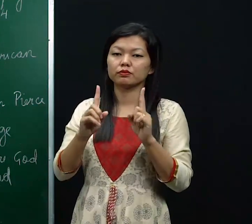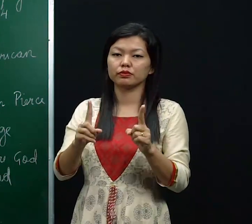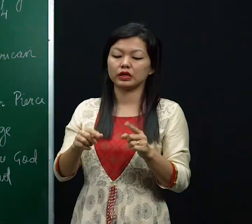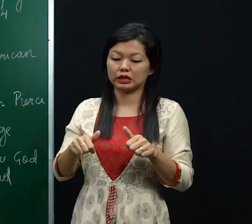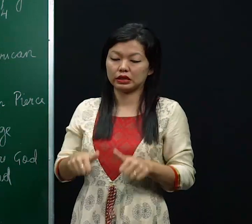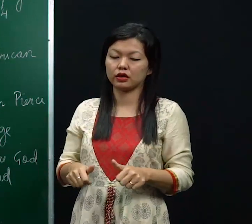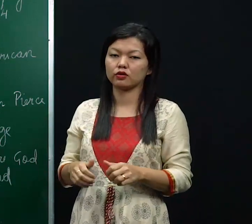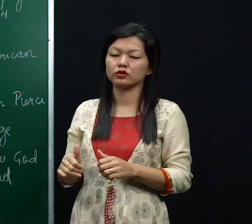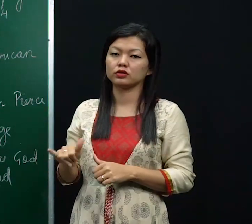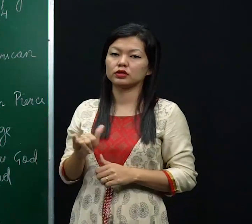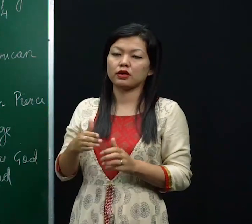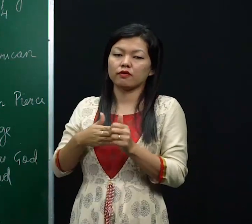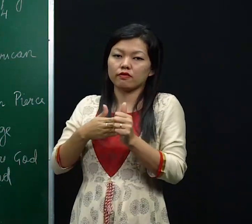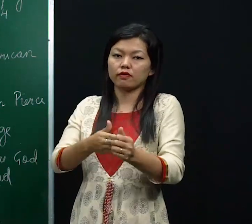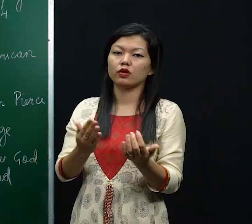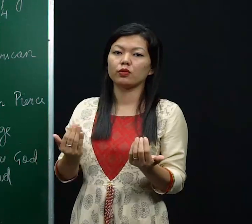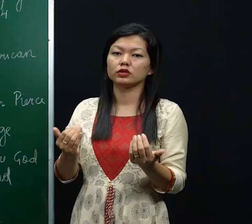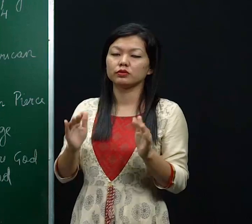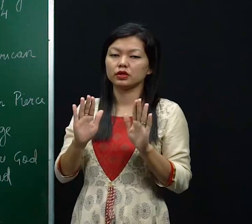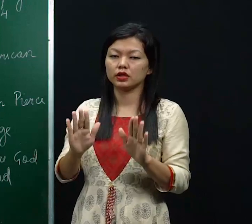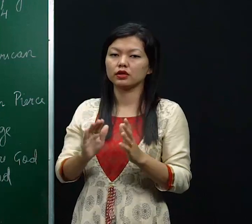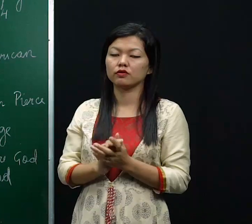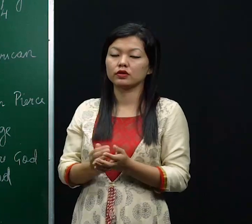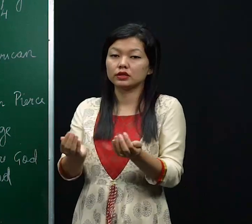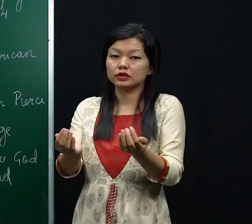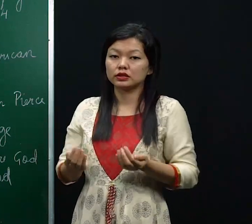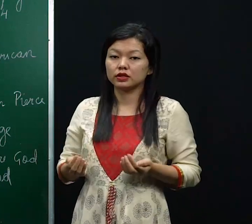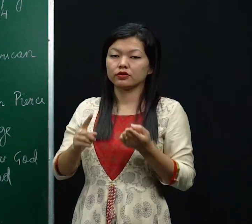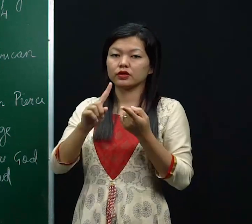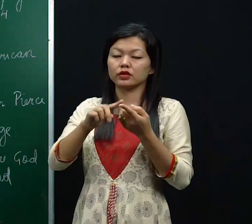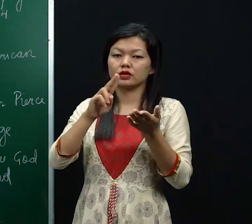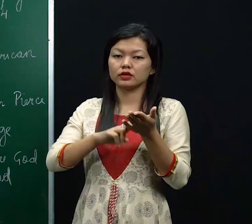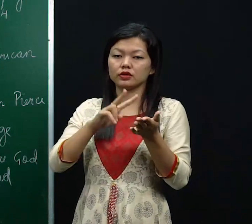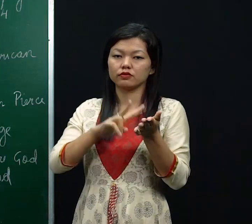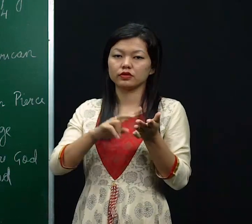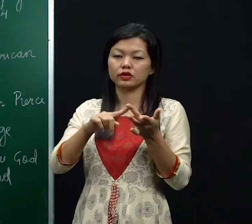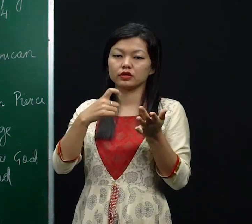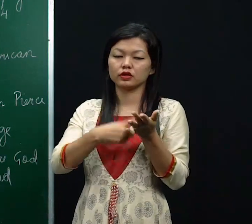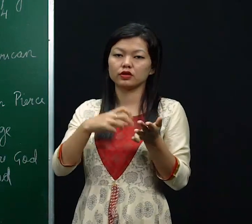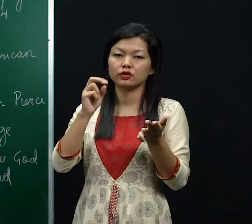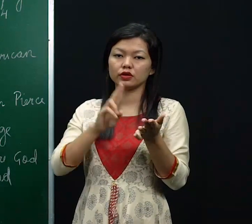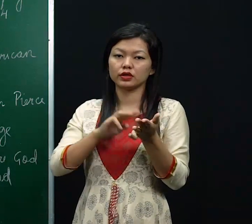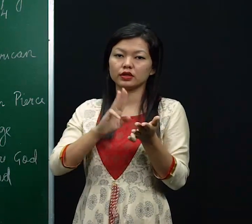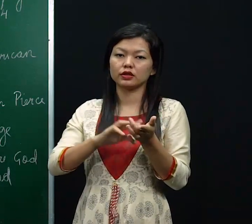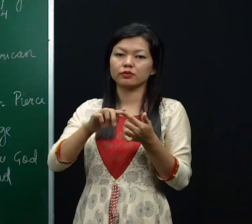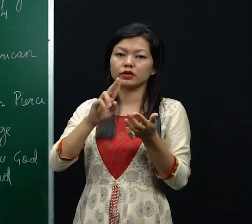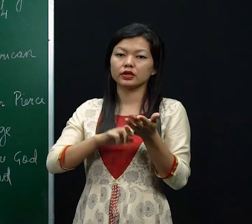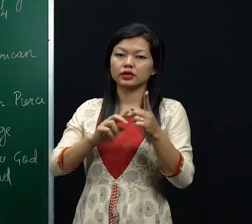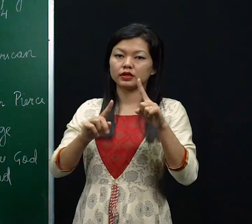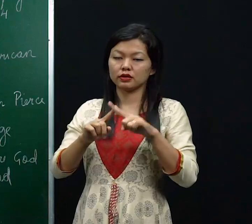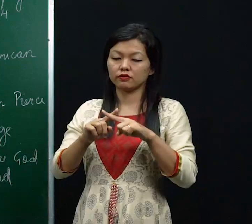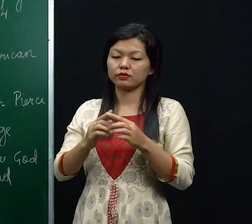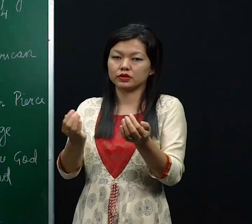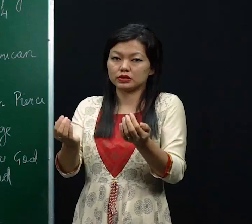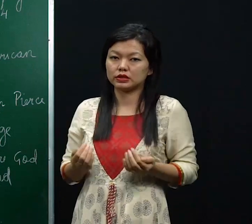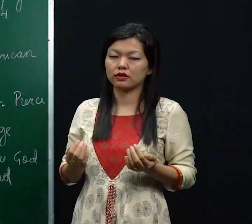about the protection of environment. We know that environment is degrading day by day and year after year.